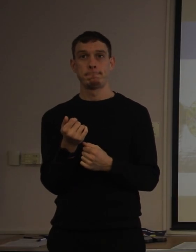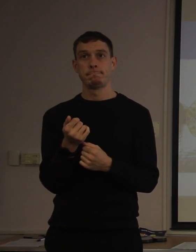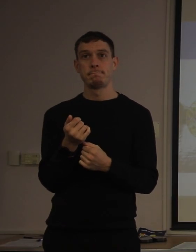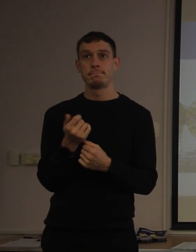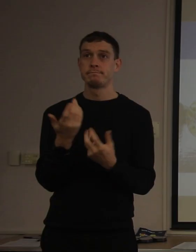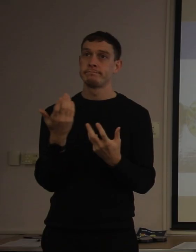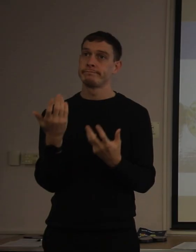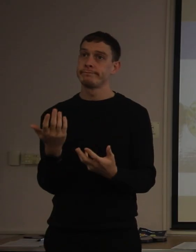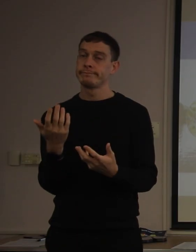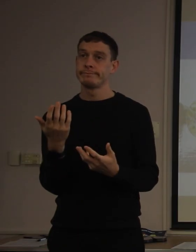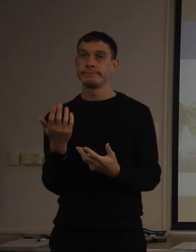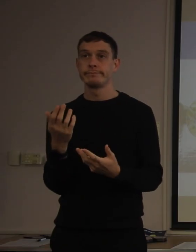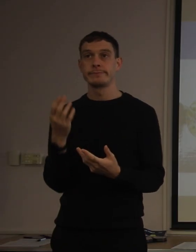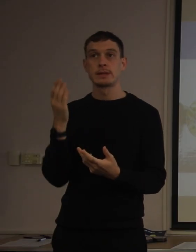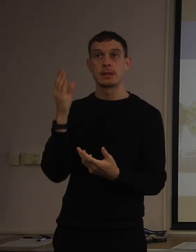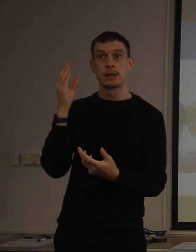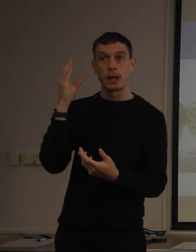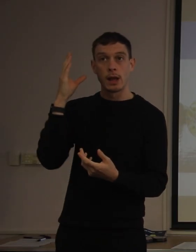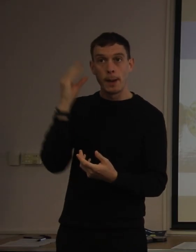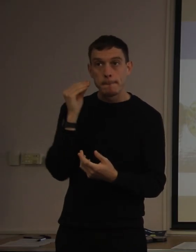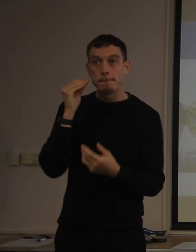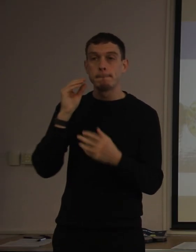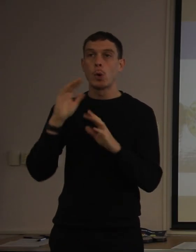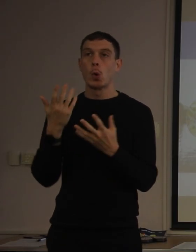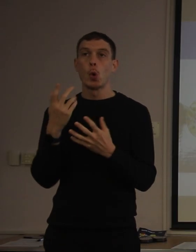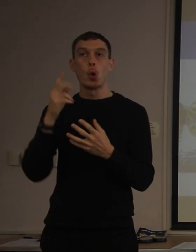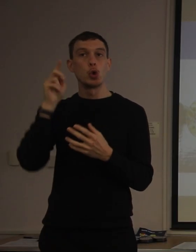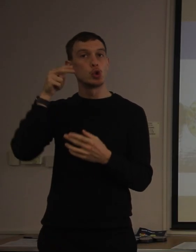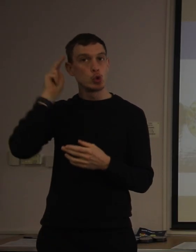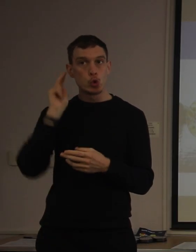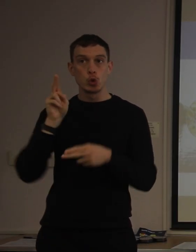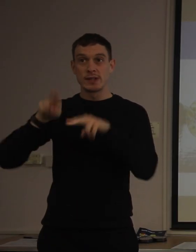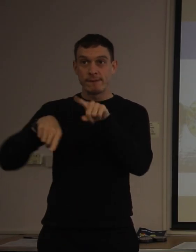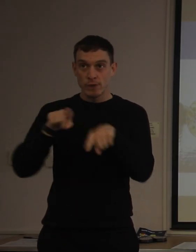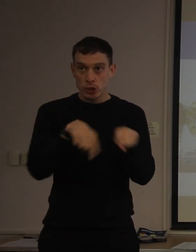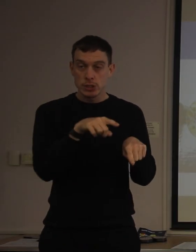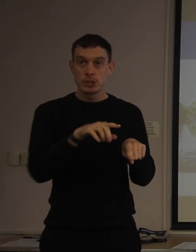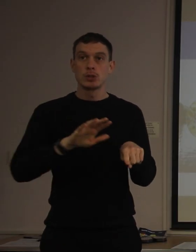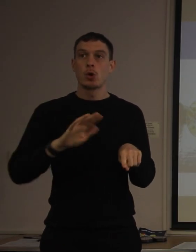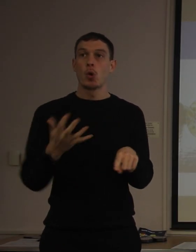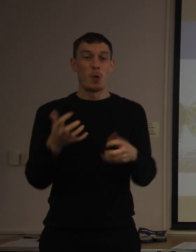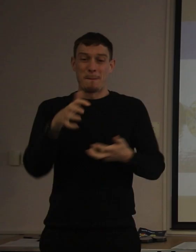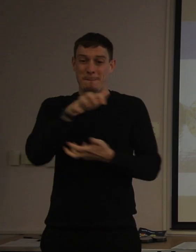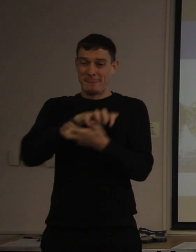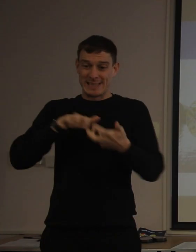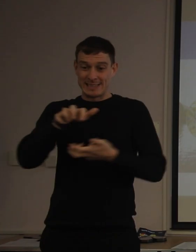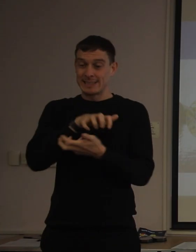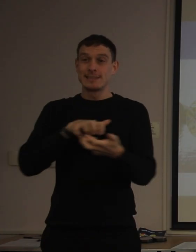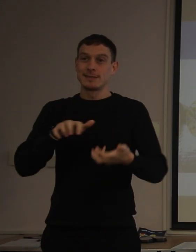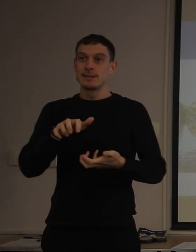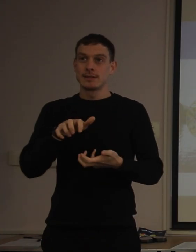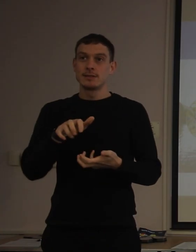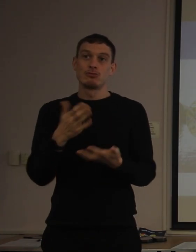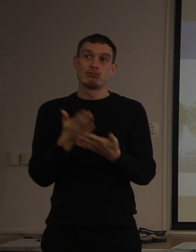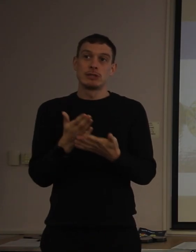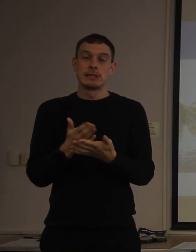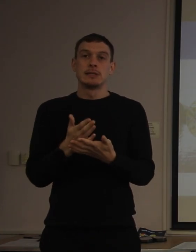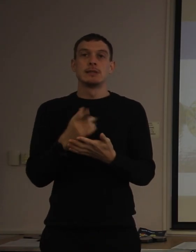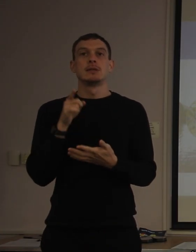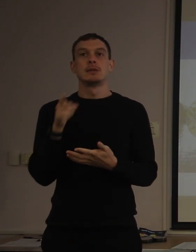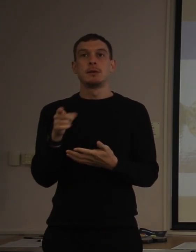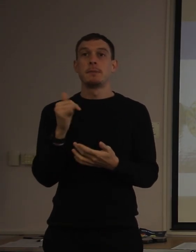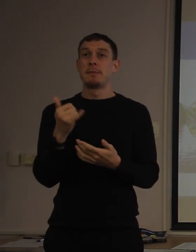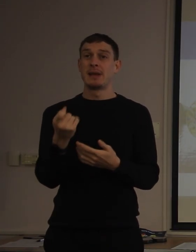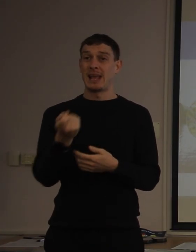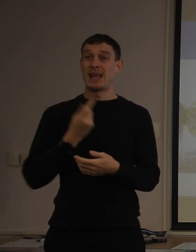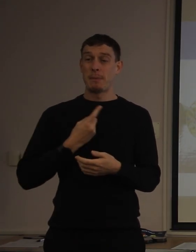hearing issues or neurodivergent, or it might be a mix. It's always worthwhile just maybe